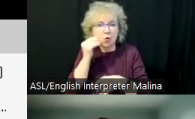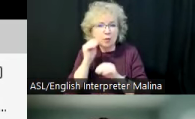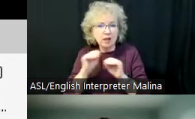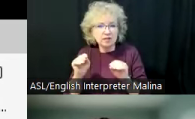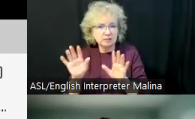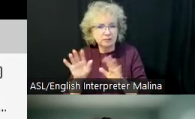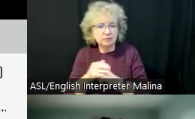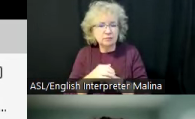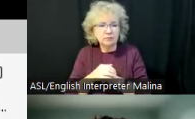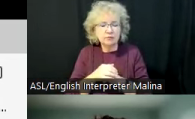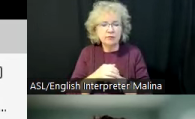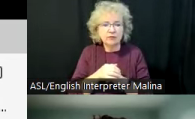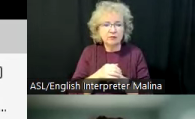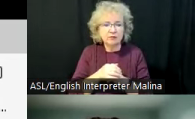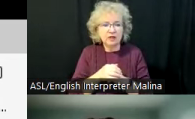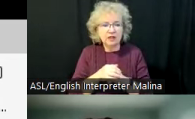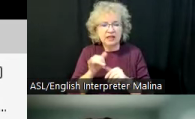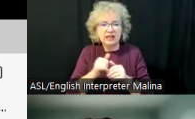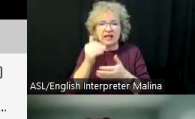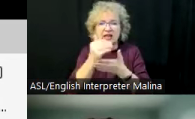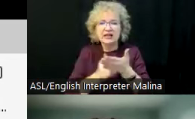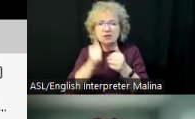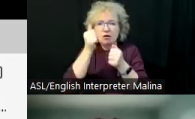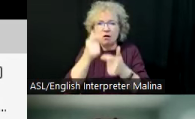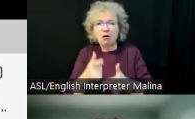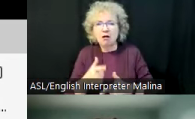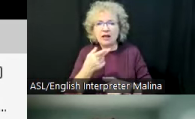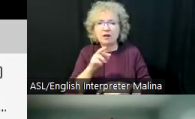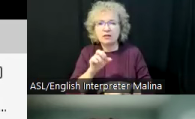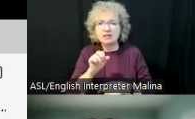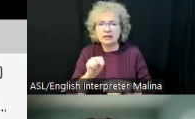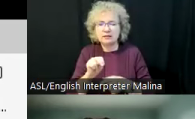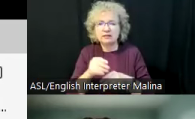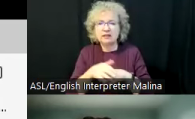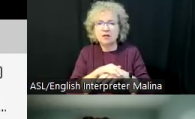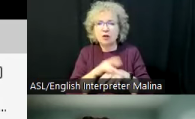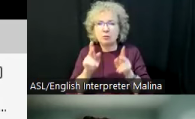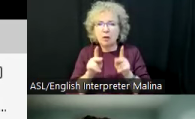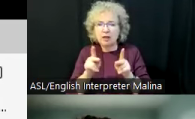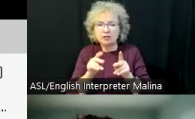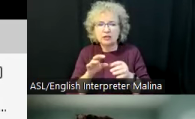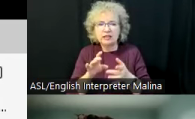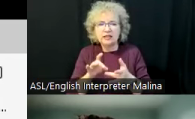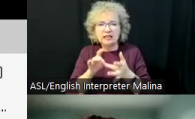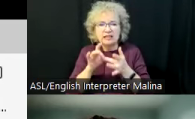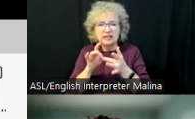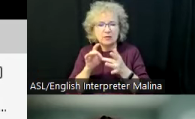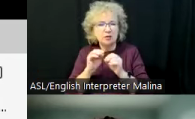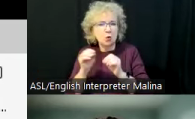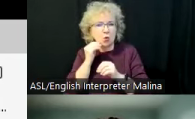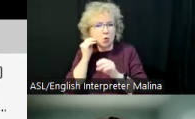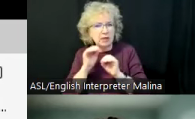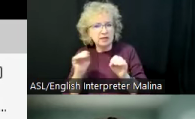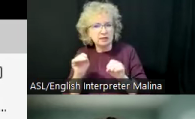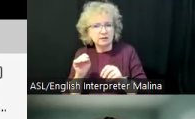So this is a list of all of the HRSN covered populations, with the exception of the homeless population.